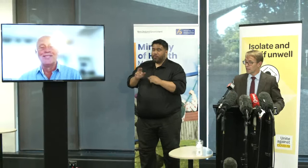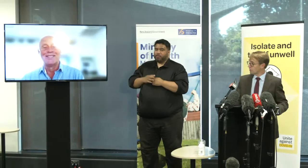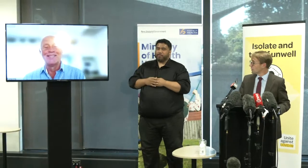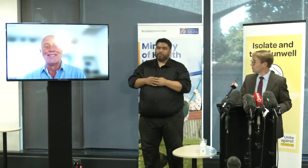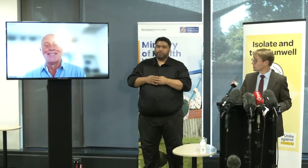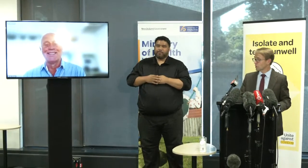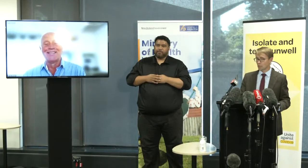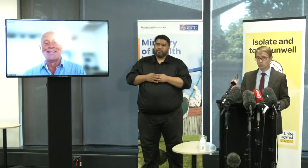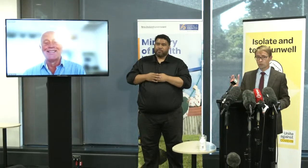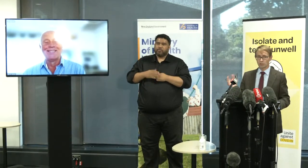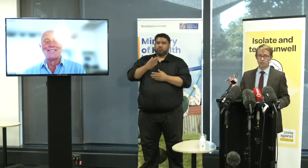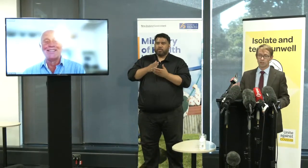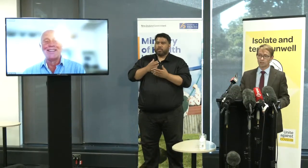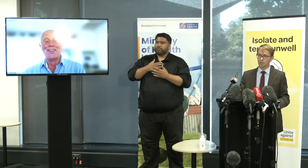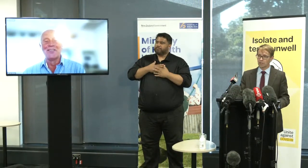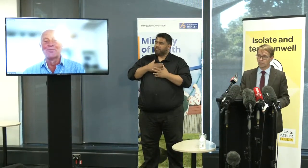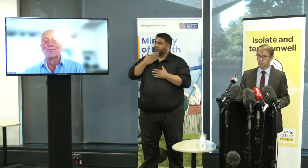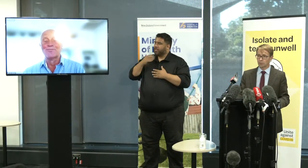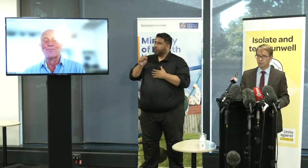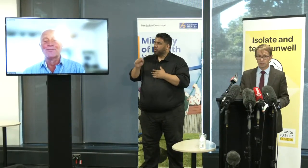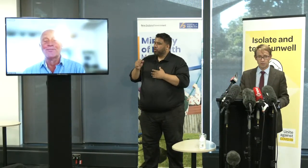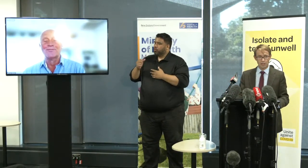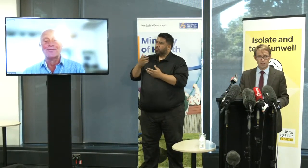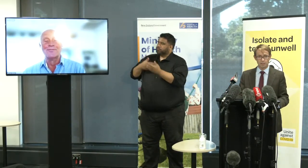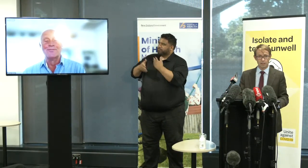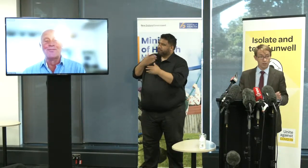Peter. Really appreciated your insights and